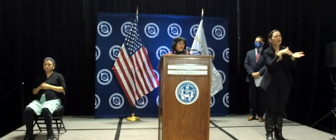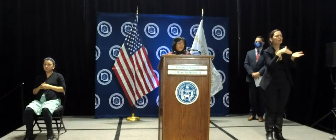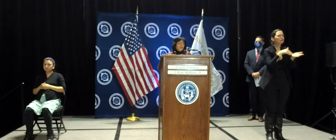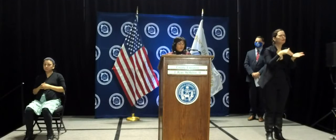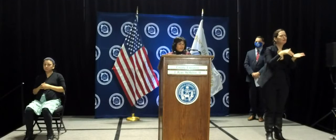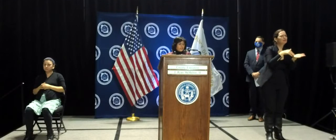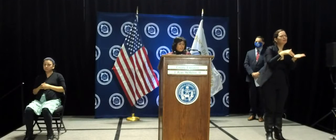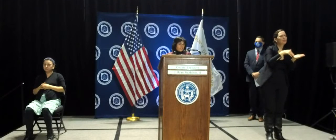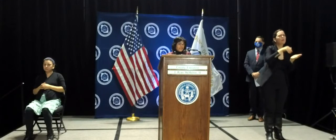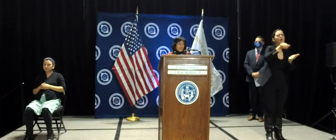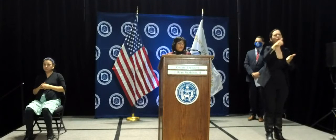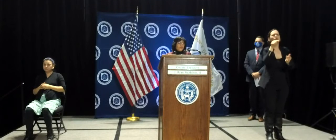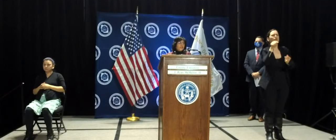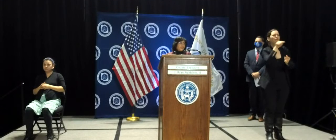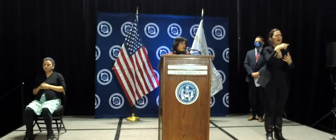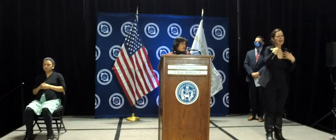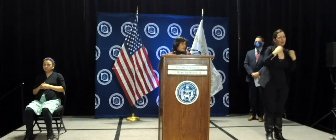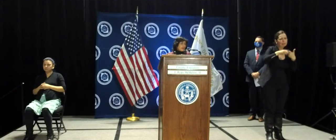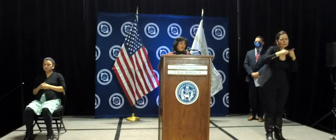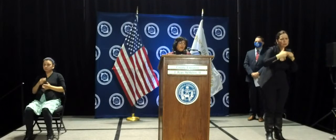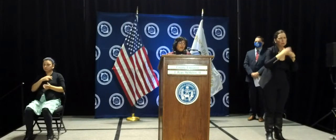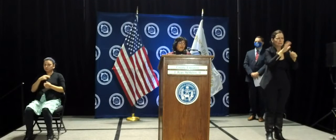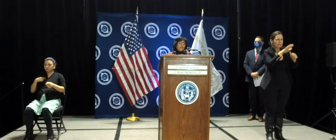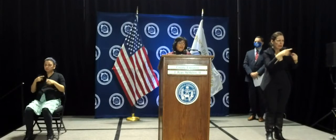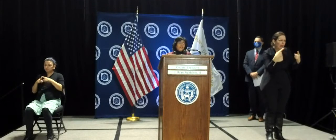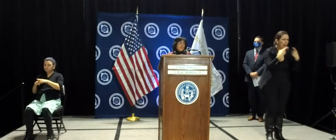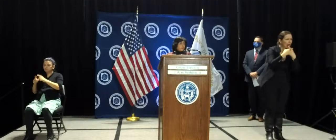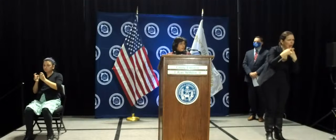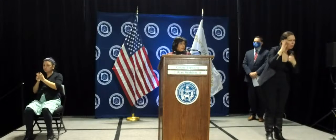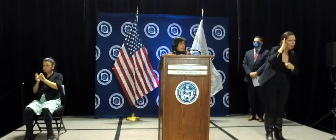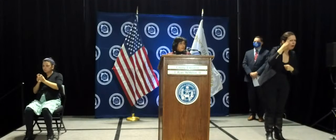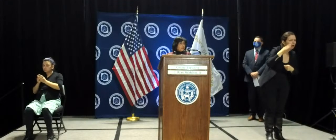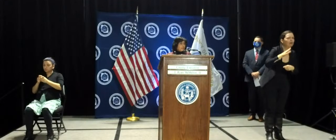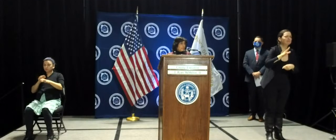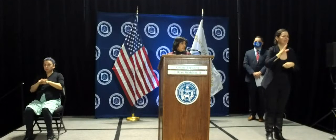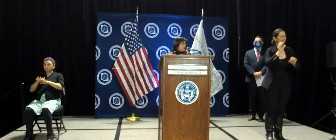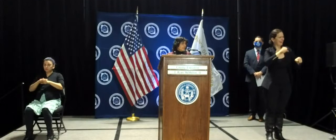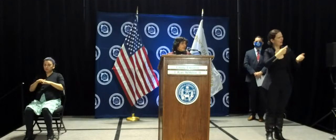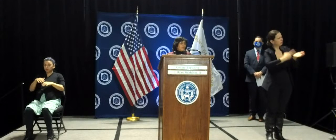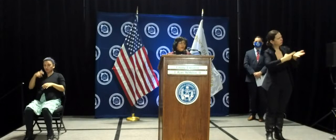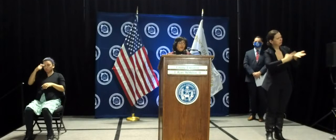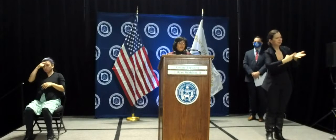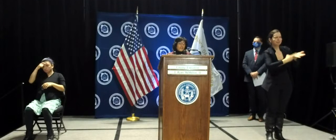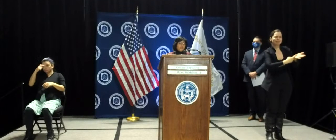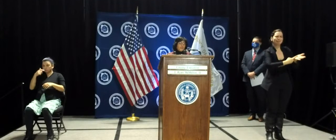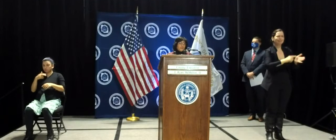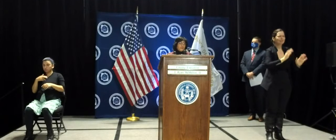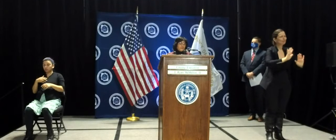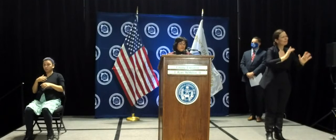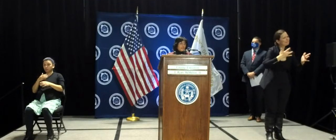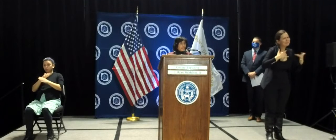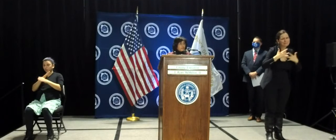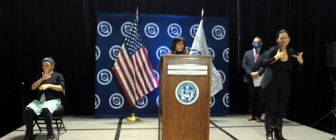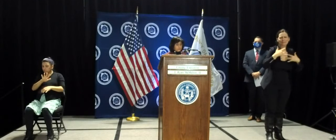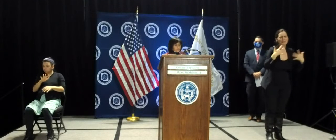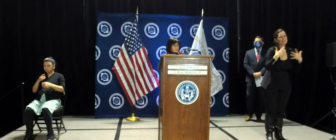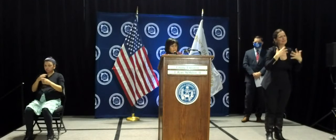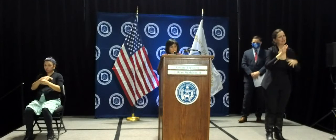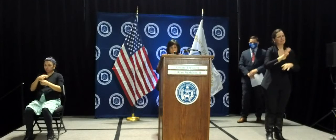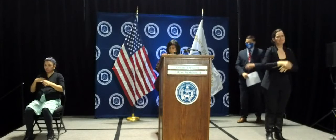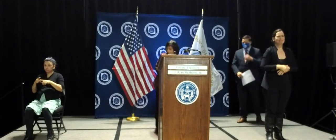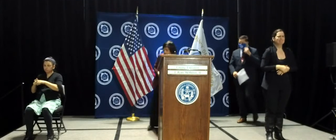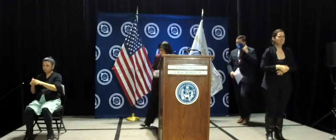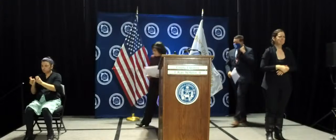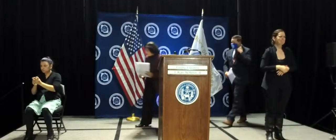are very important, and we are there to serve our healthcare provider community alongside with them. So thank you.